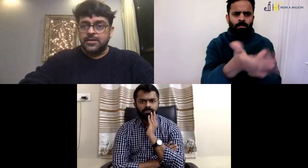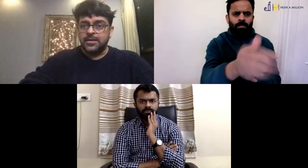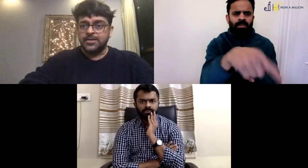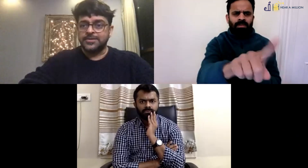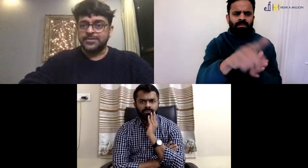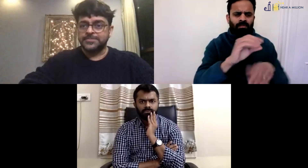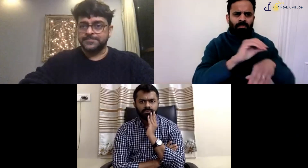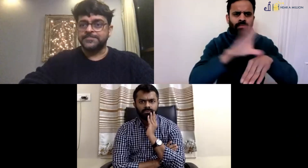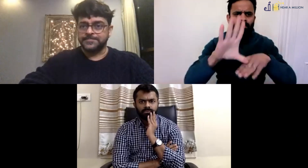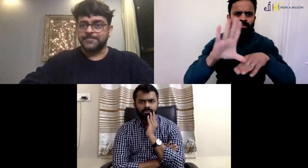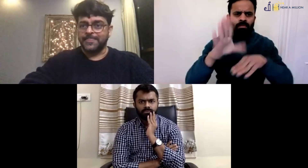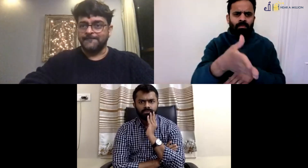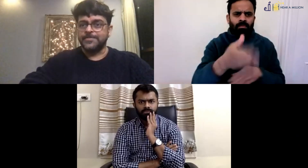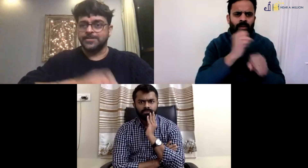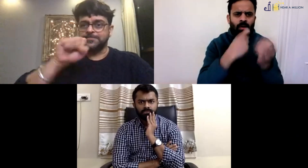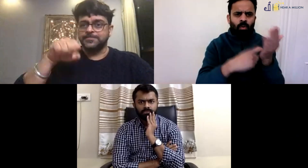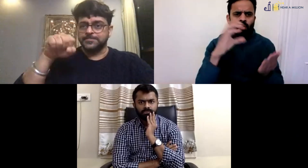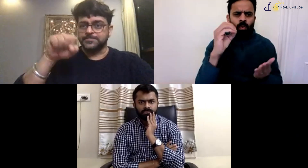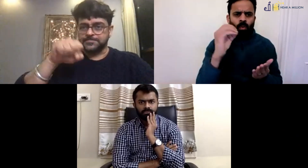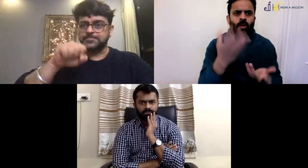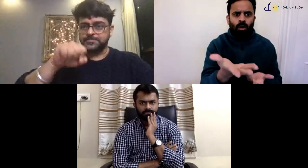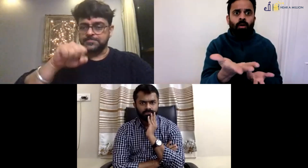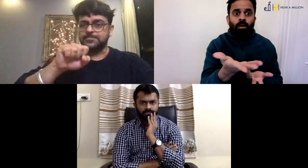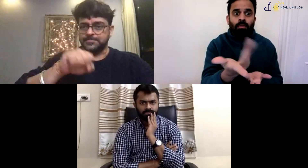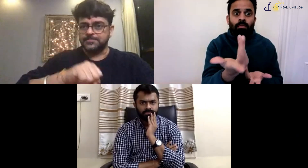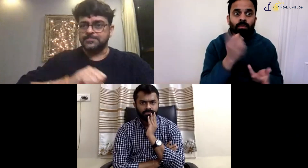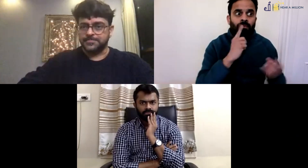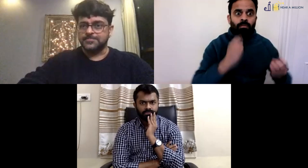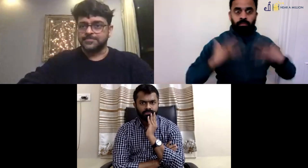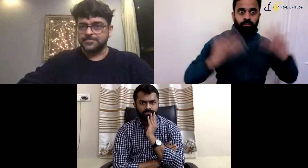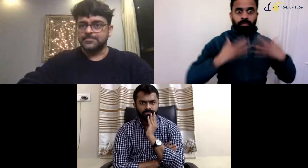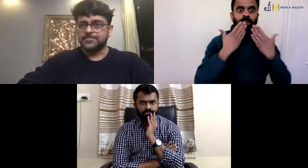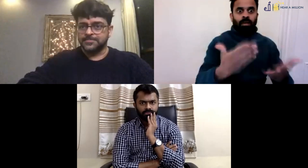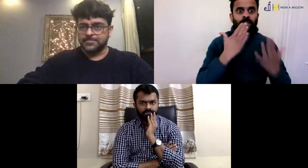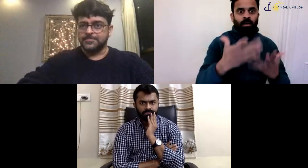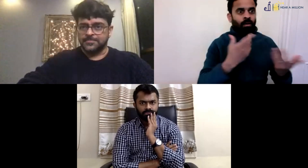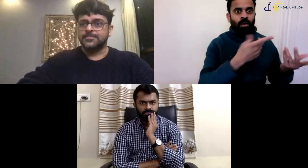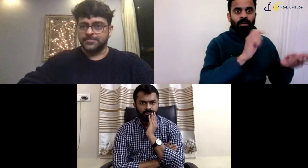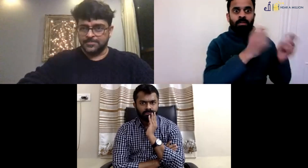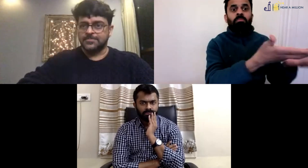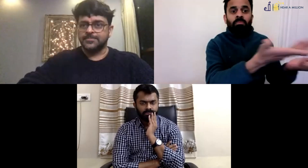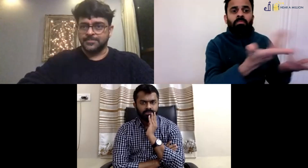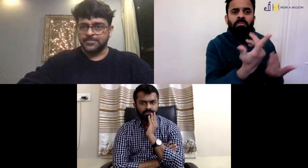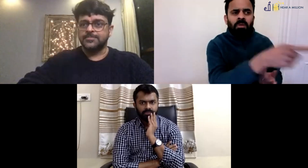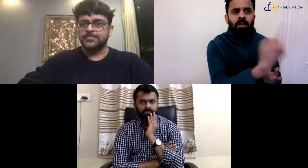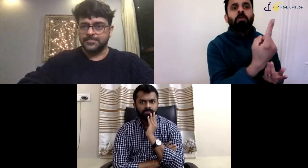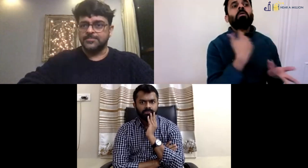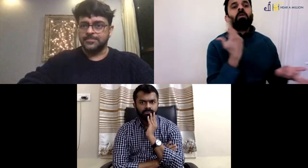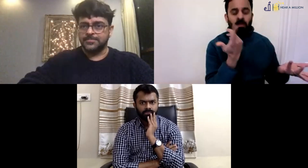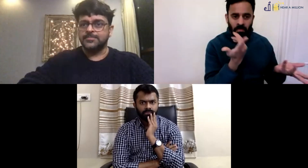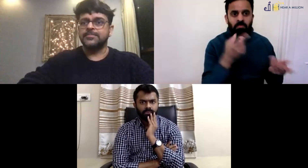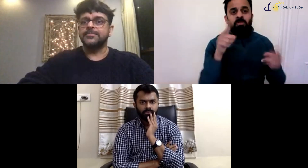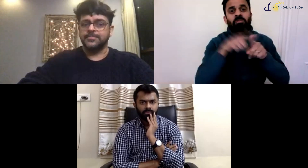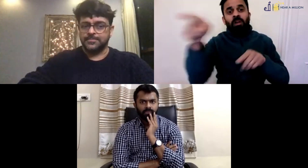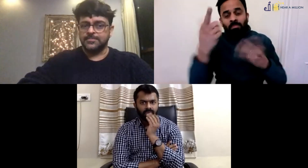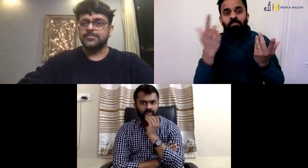um, Alim, you had that Centum Grow courses. Deaf people were really excited and they were thanking, etc.